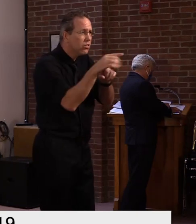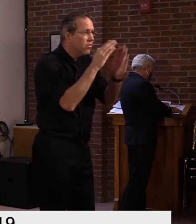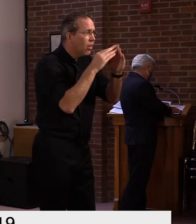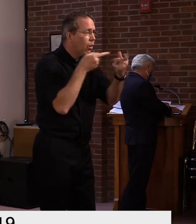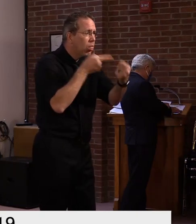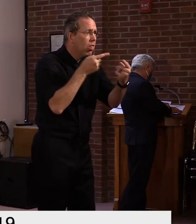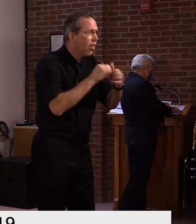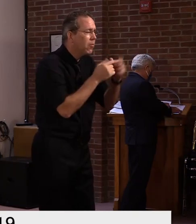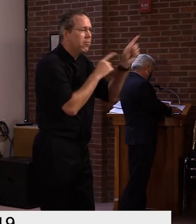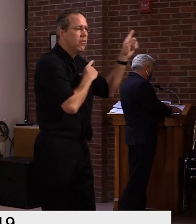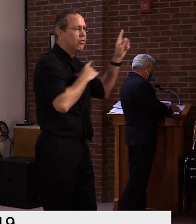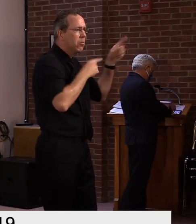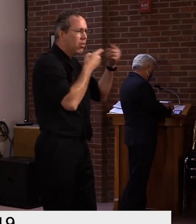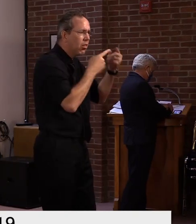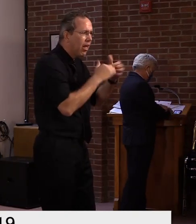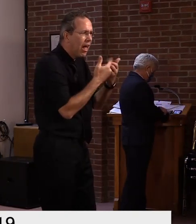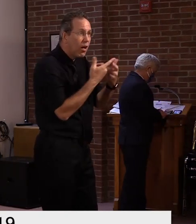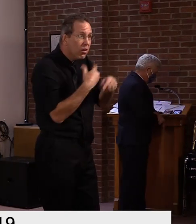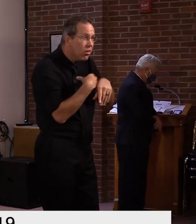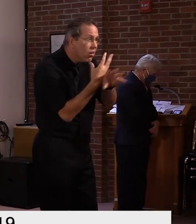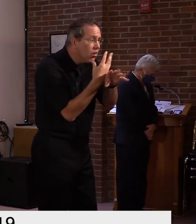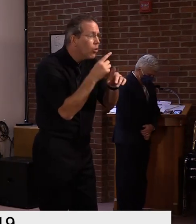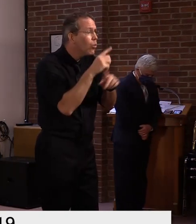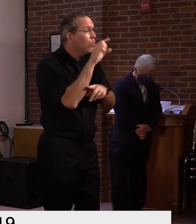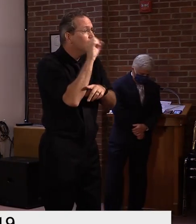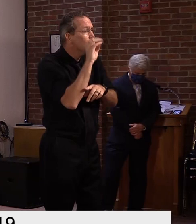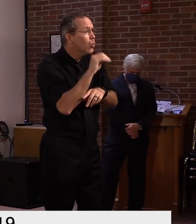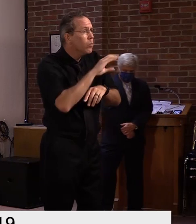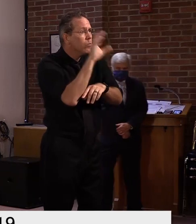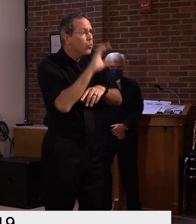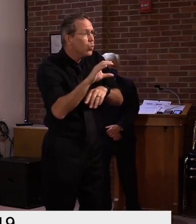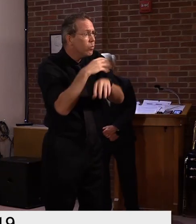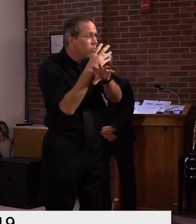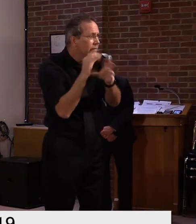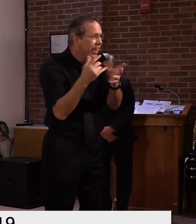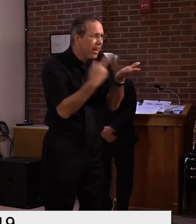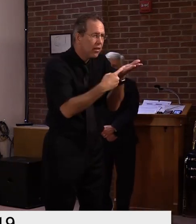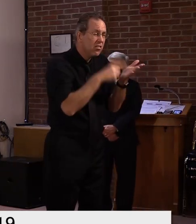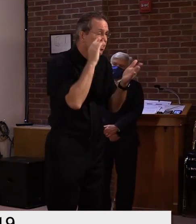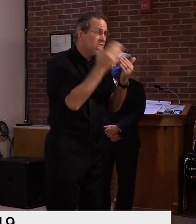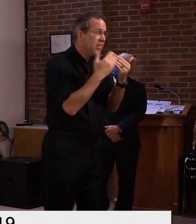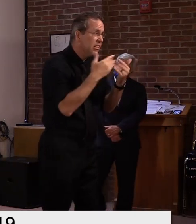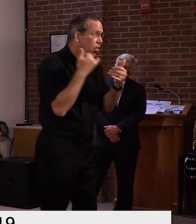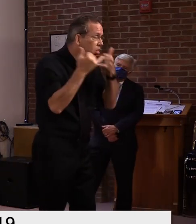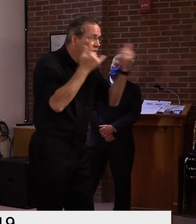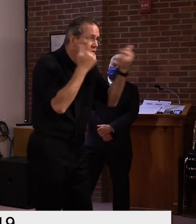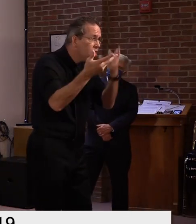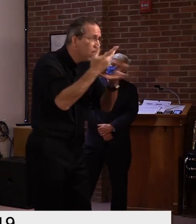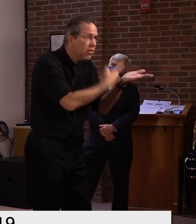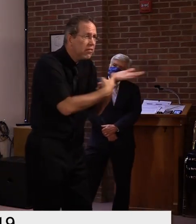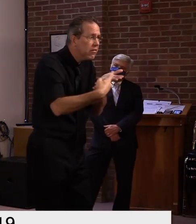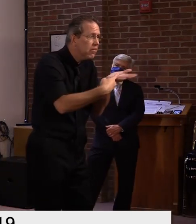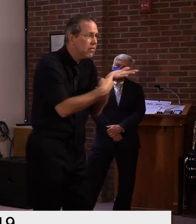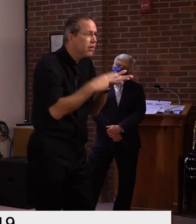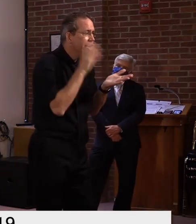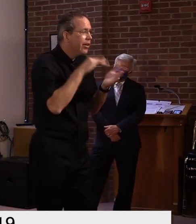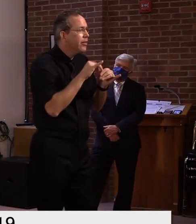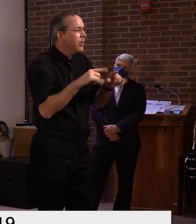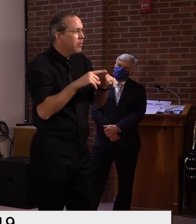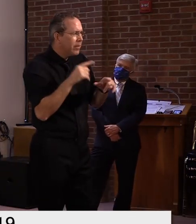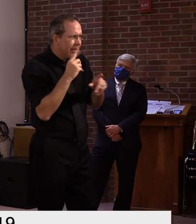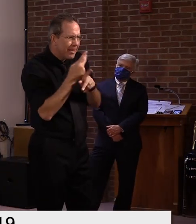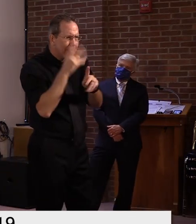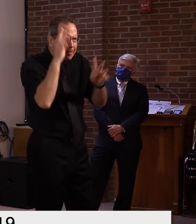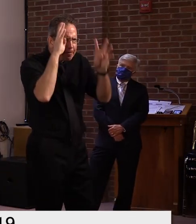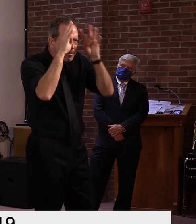vaccines that are being worked on as we speak, and we hope there'll be some relief over the next